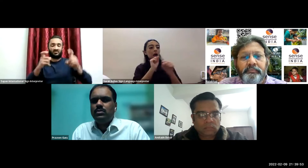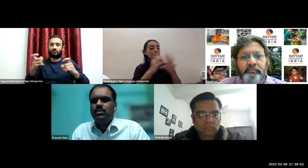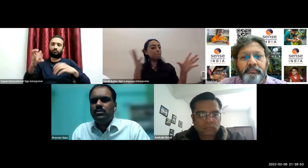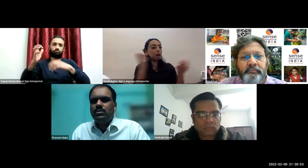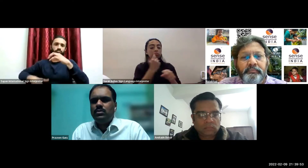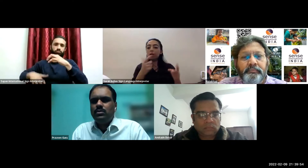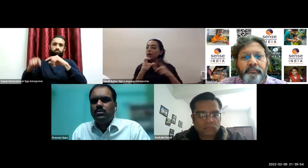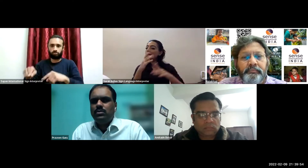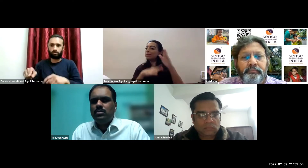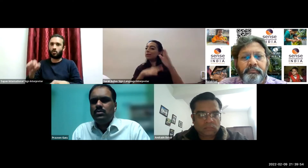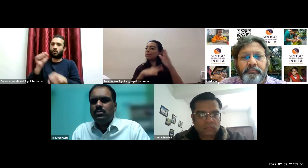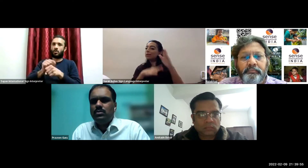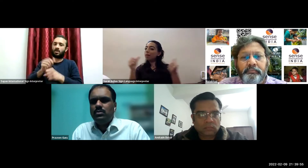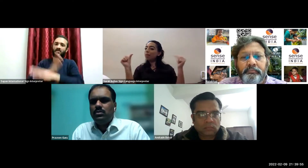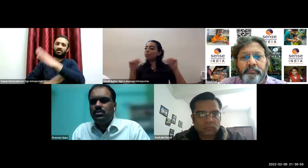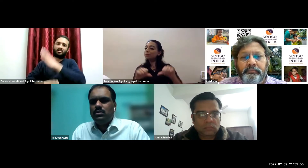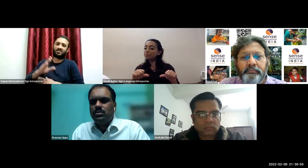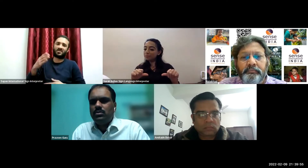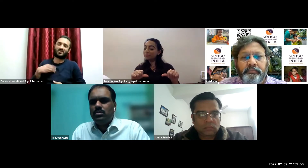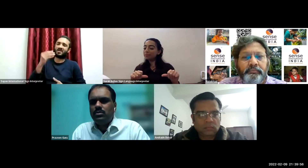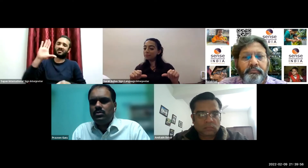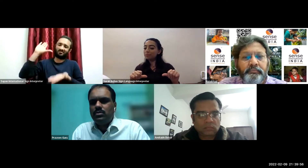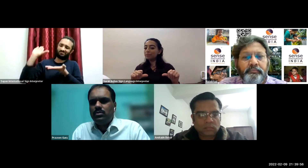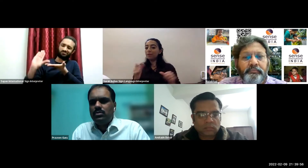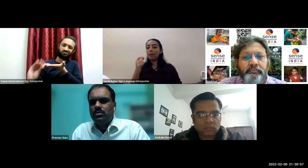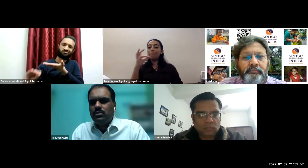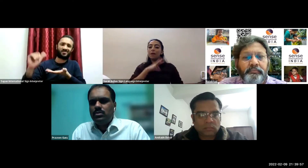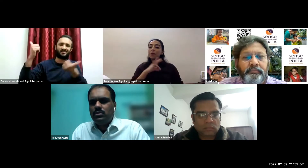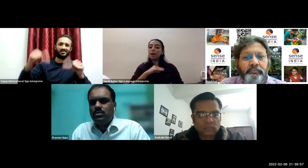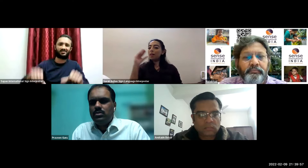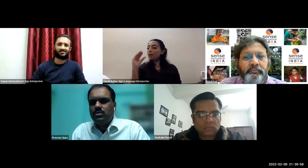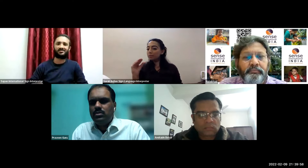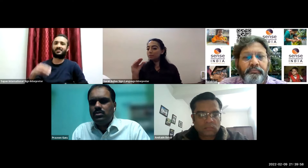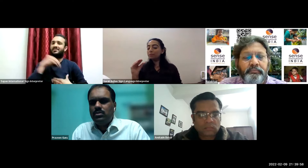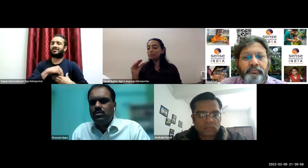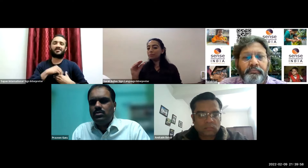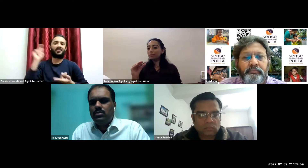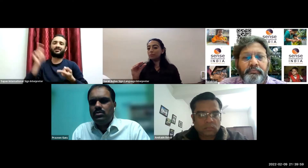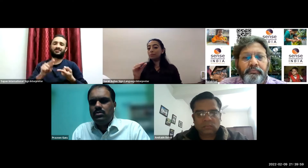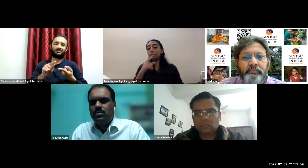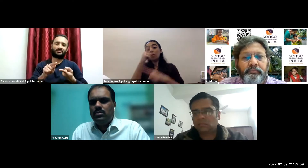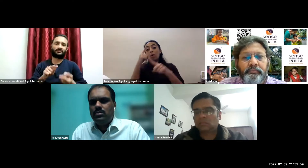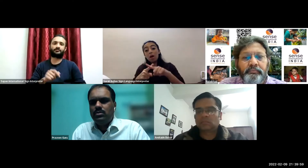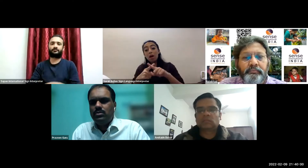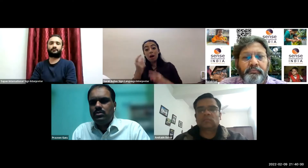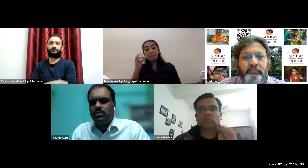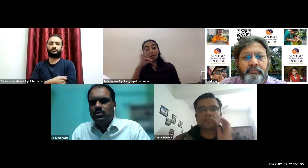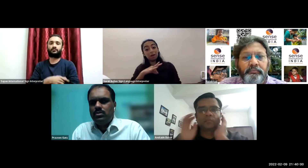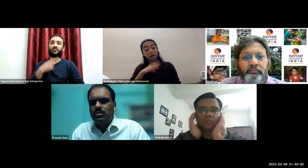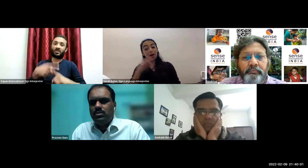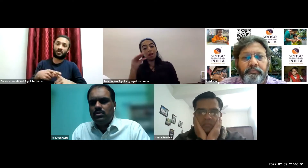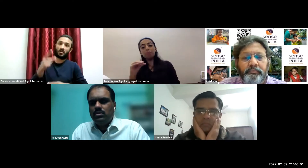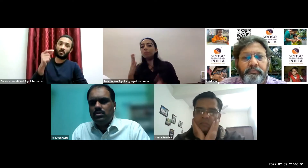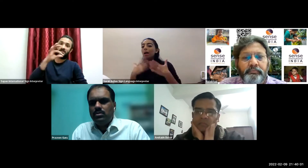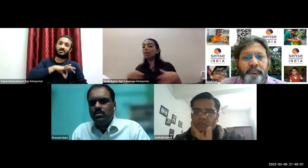time, obviously that leads to reduction in income, and that also leads to reduction in health, because